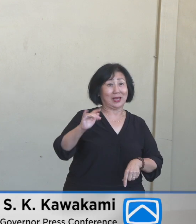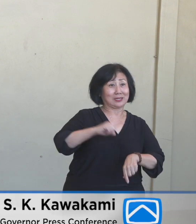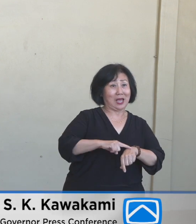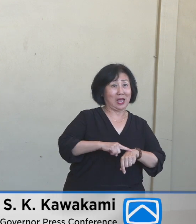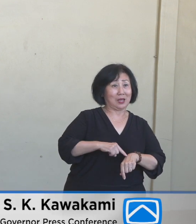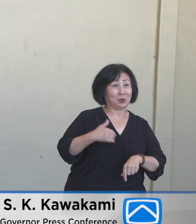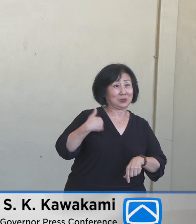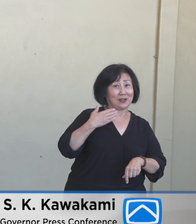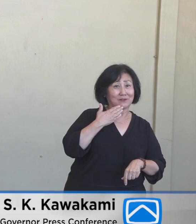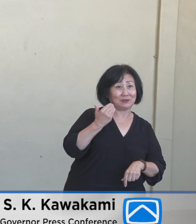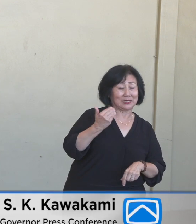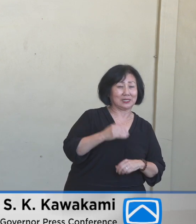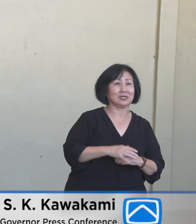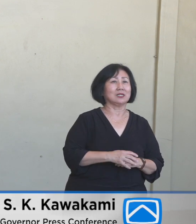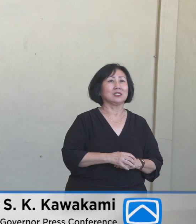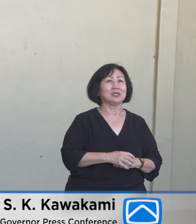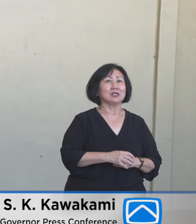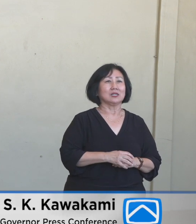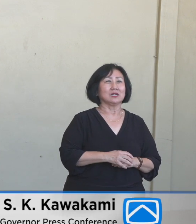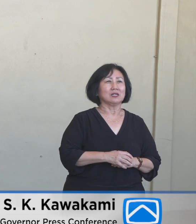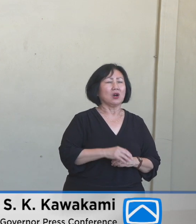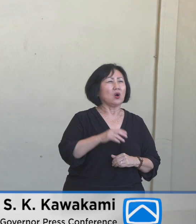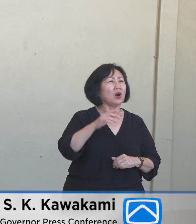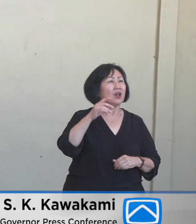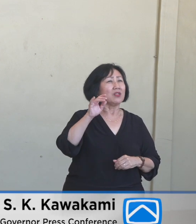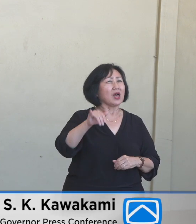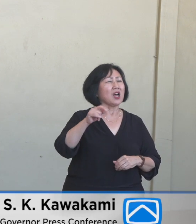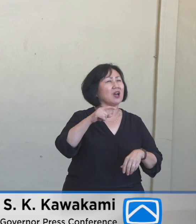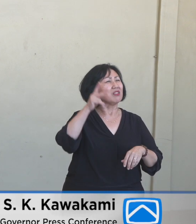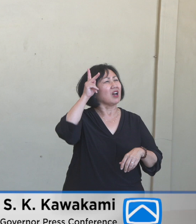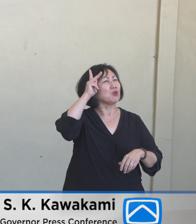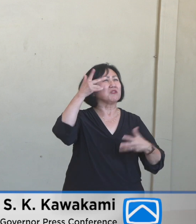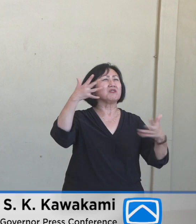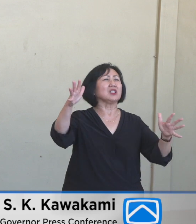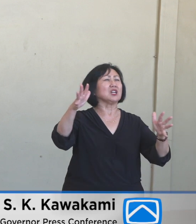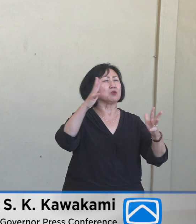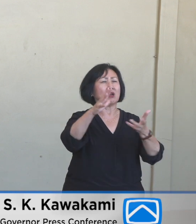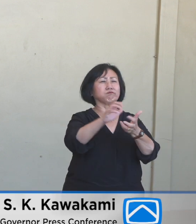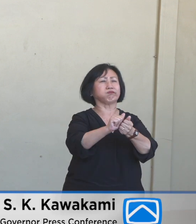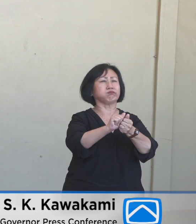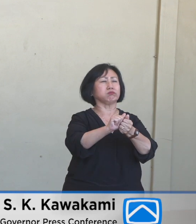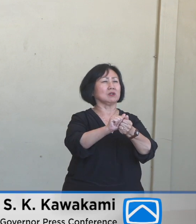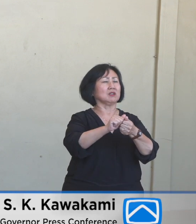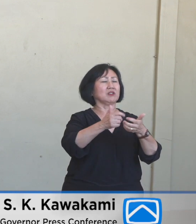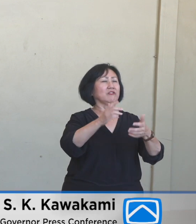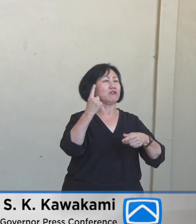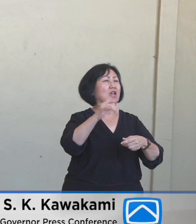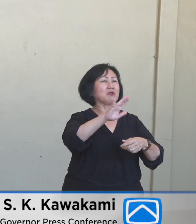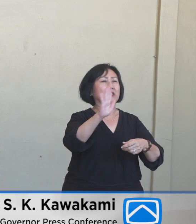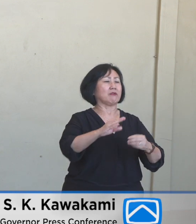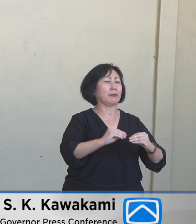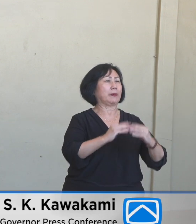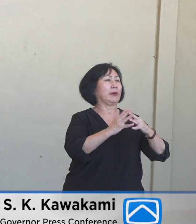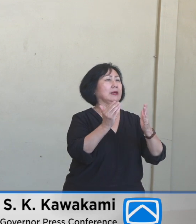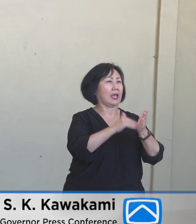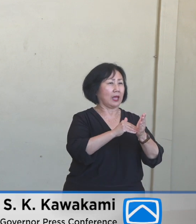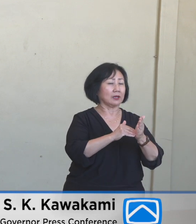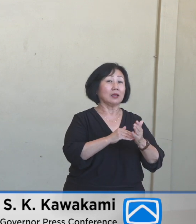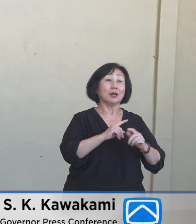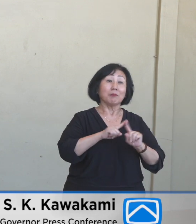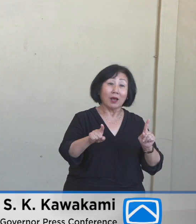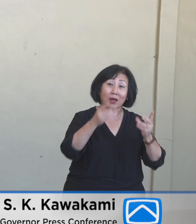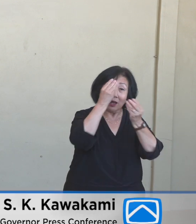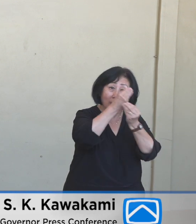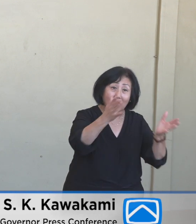I thought that Kauai was gonna be destroyed forever. And I guess my message is to our